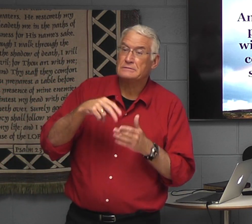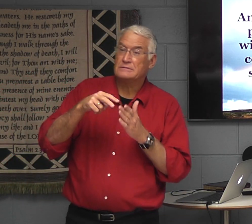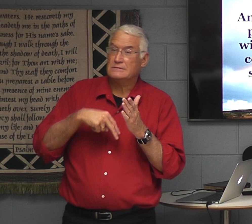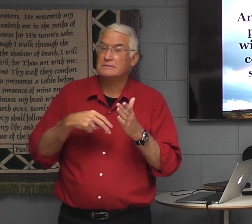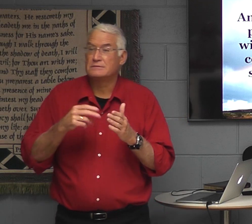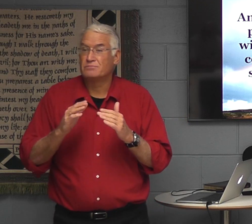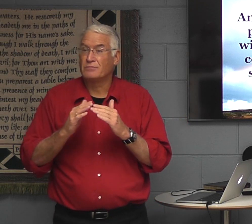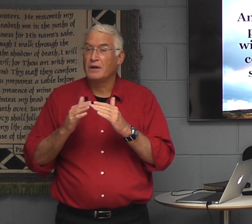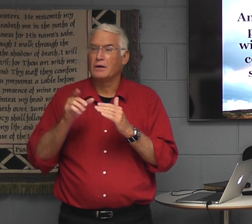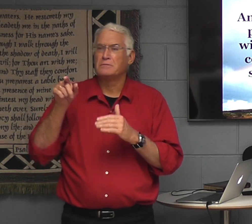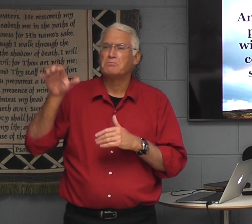purpose.